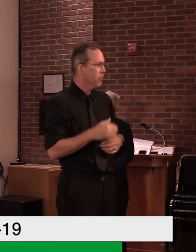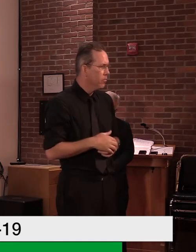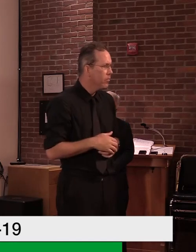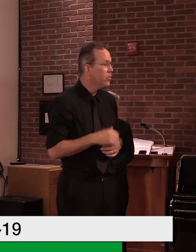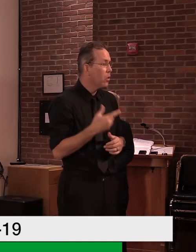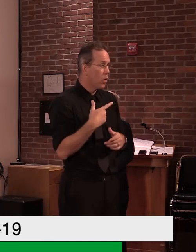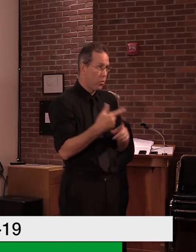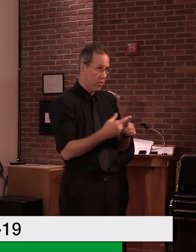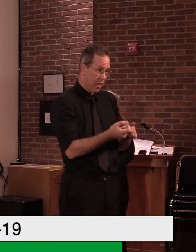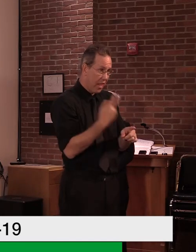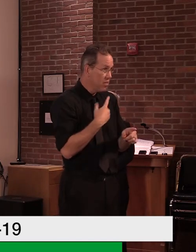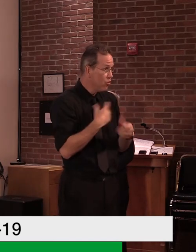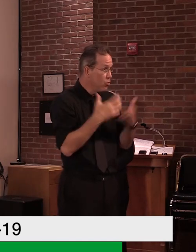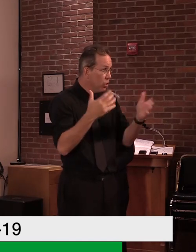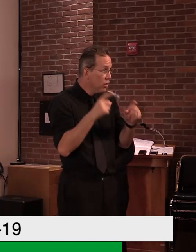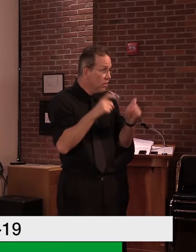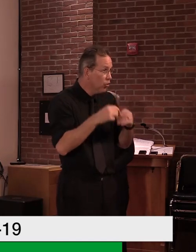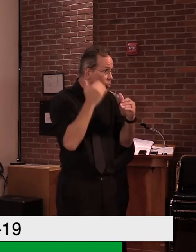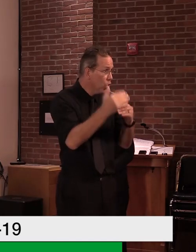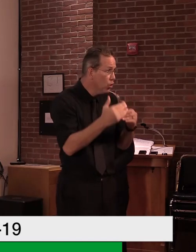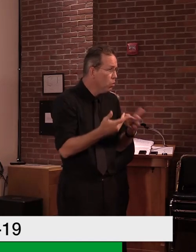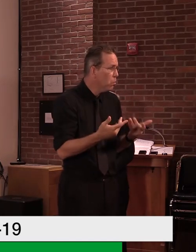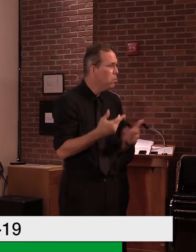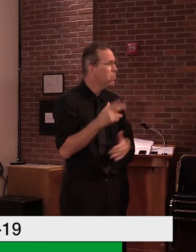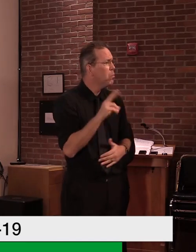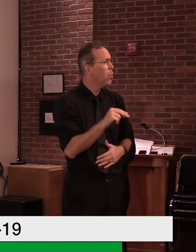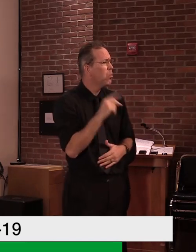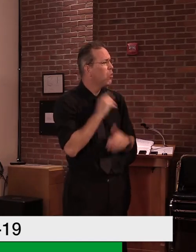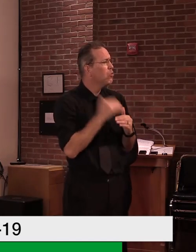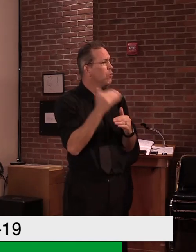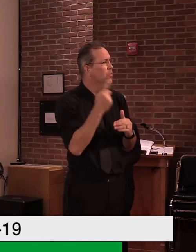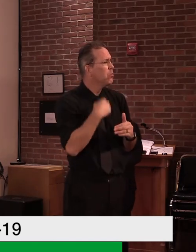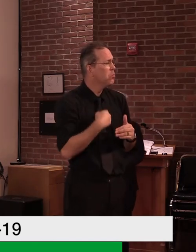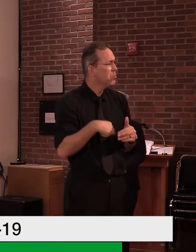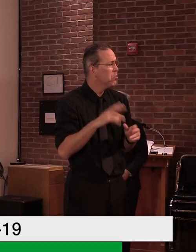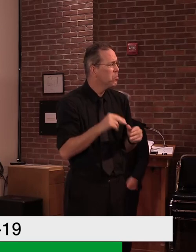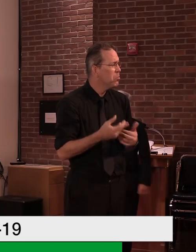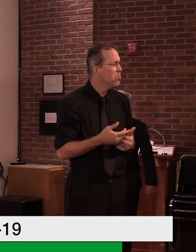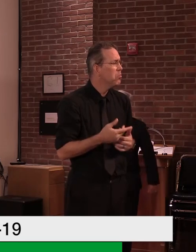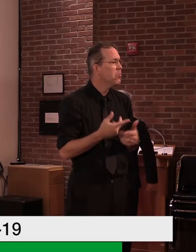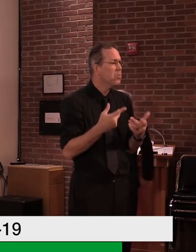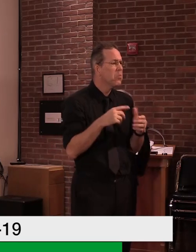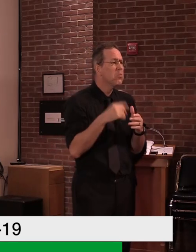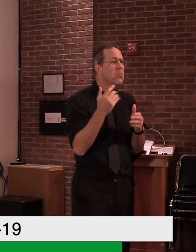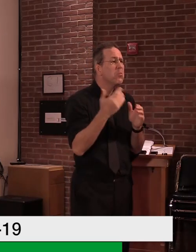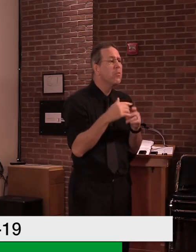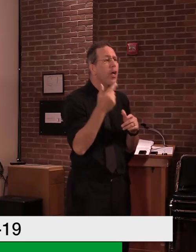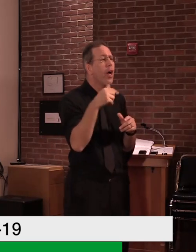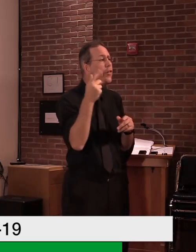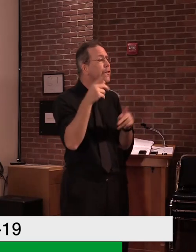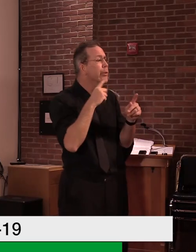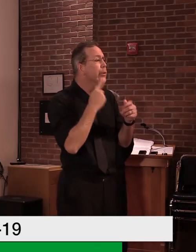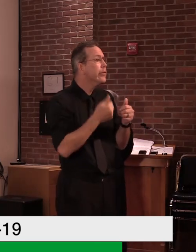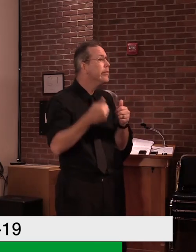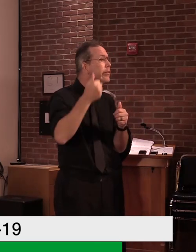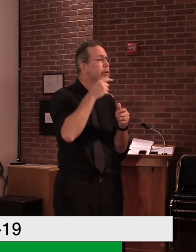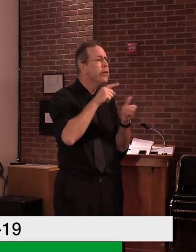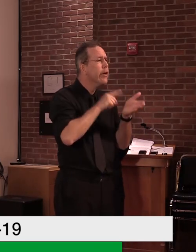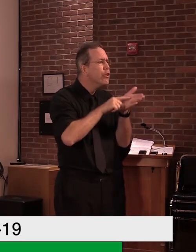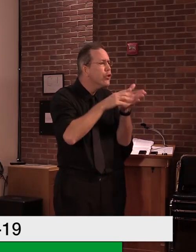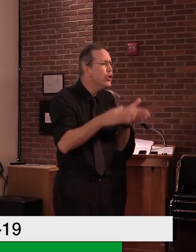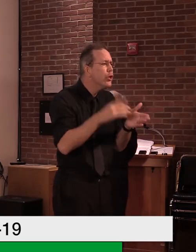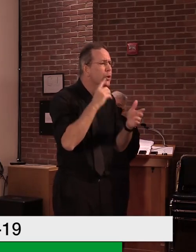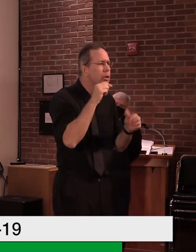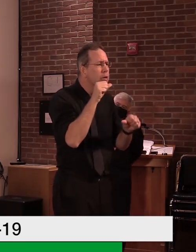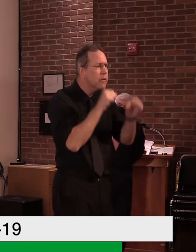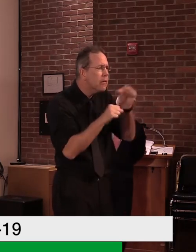look at the most expert guidelines that have been given to states by those not